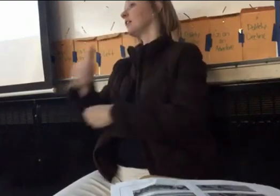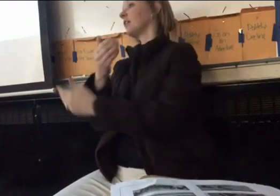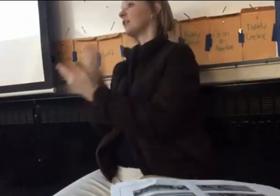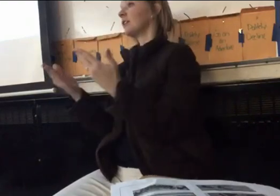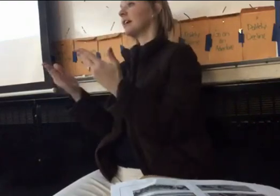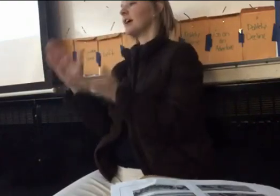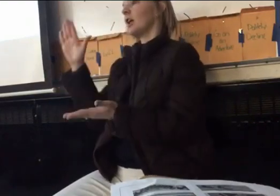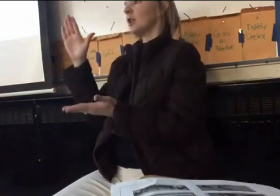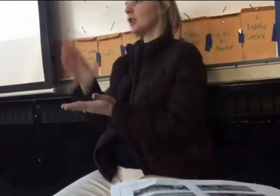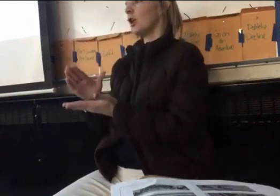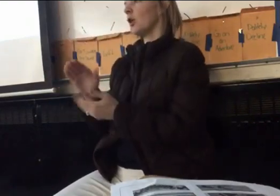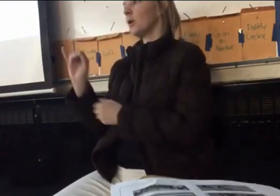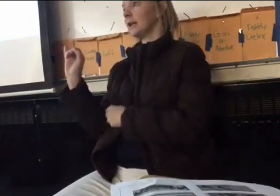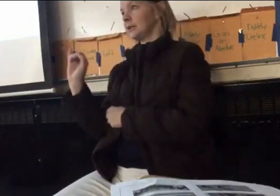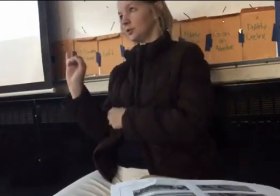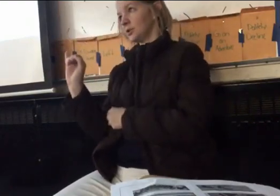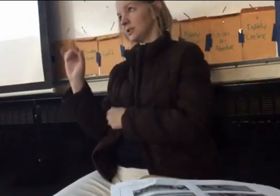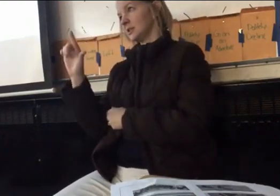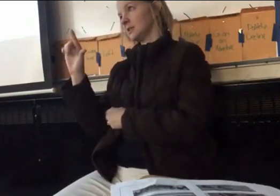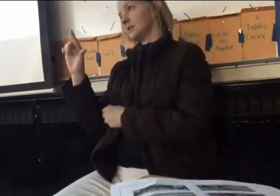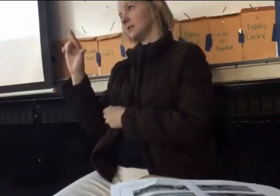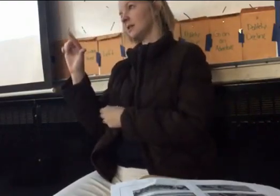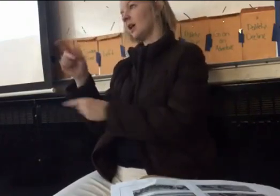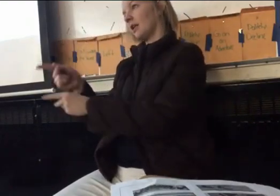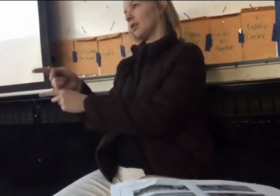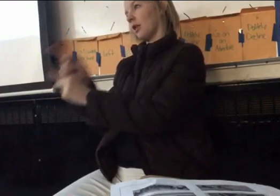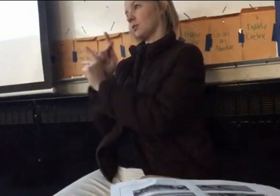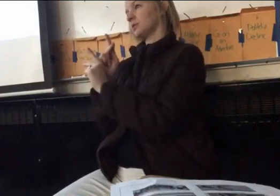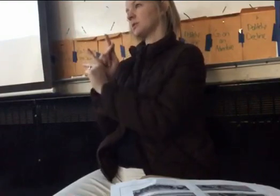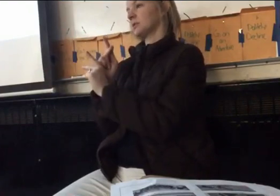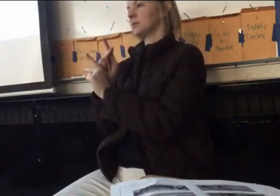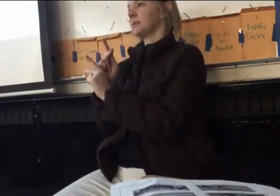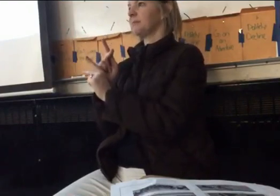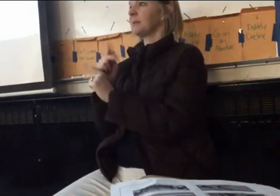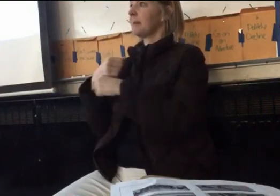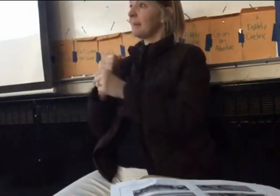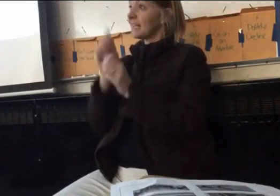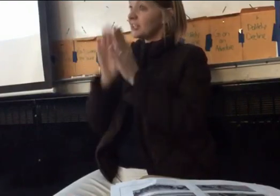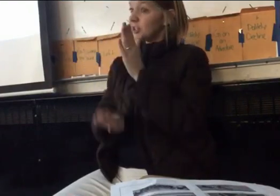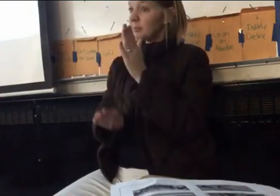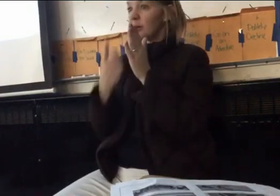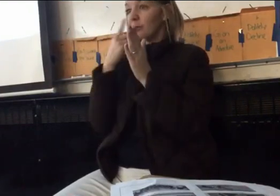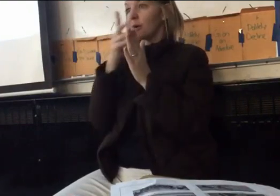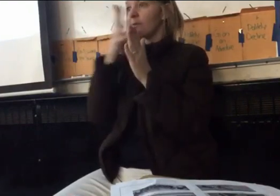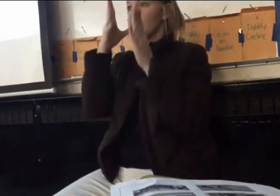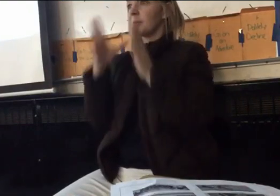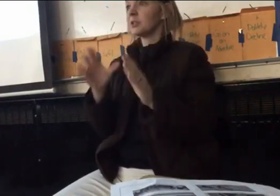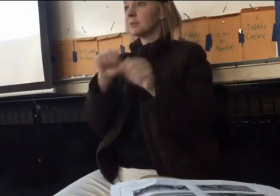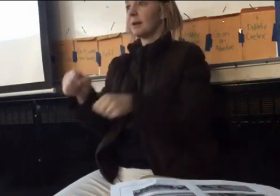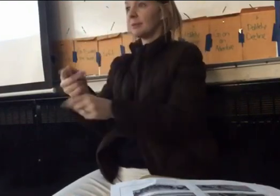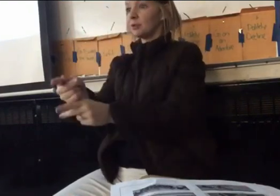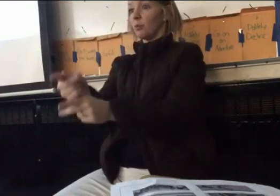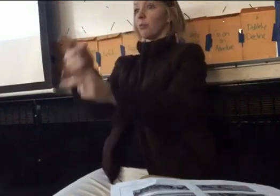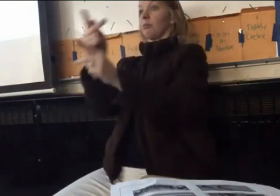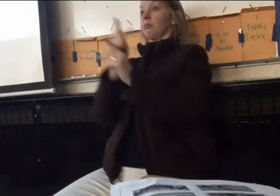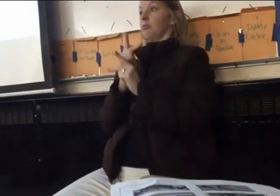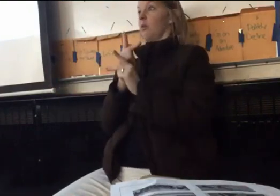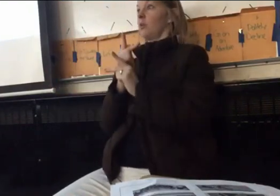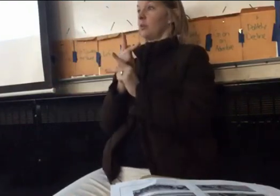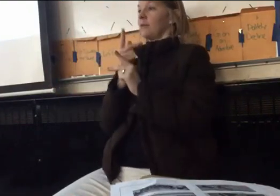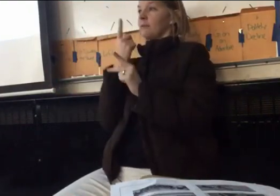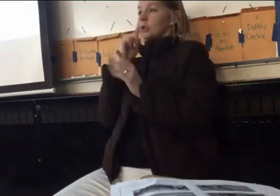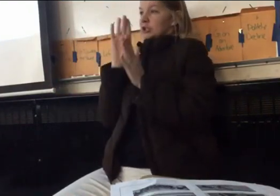low interest loans. Make it cheaper for farmers to be able to get things that they need to farm in the United States.